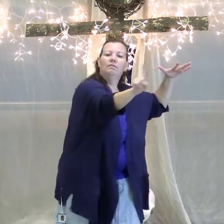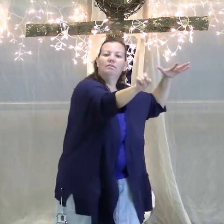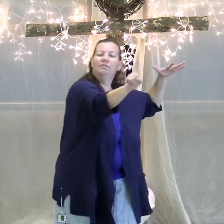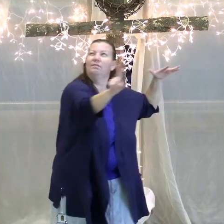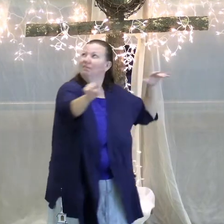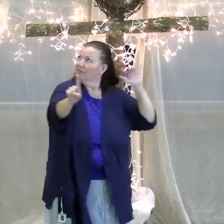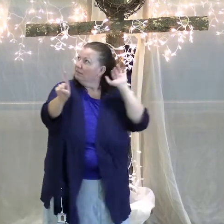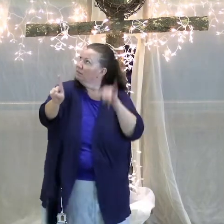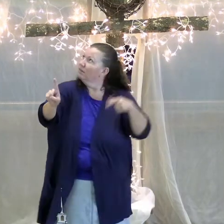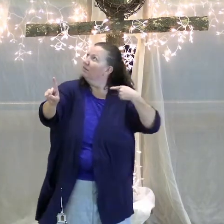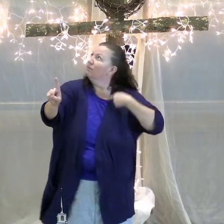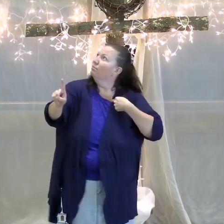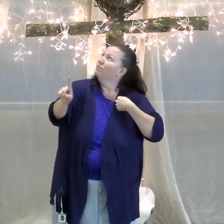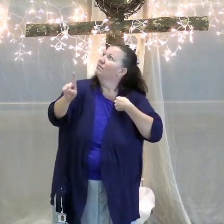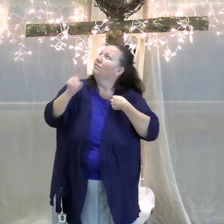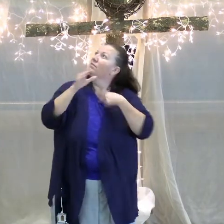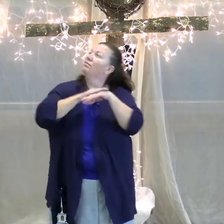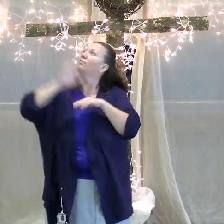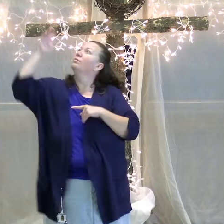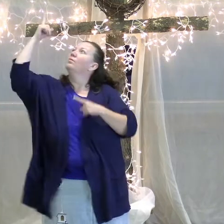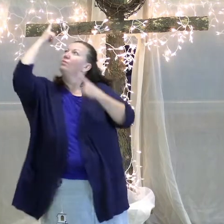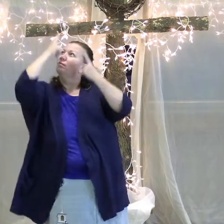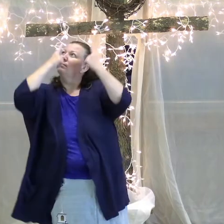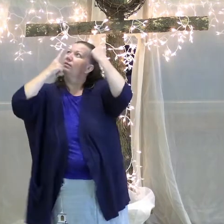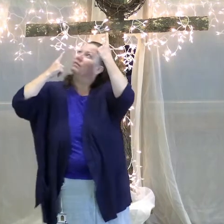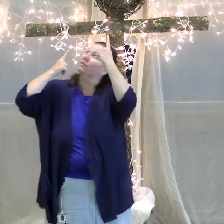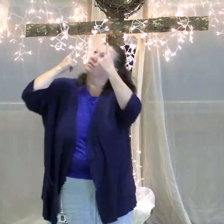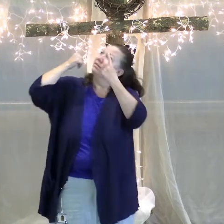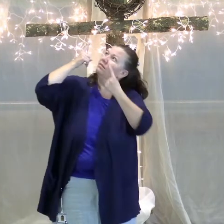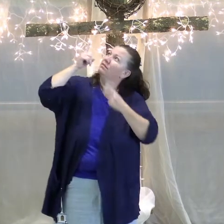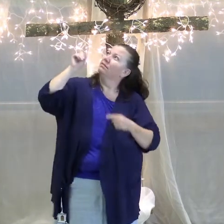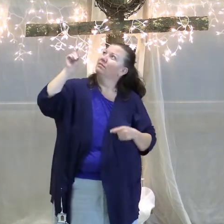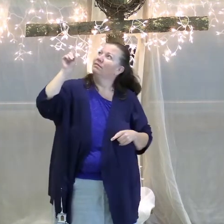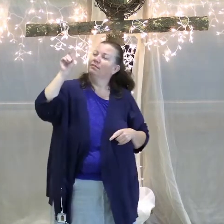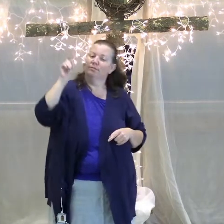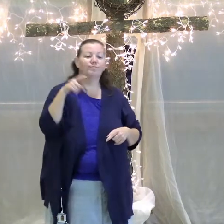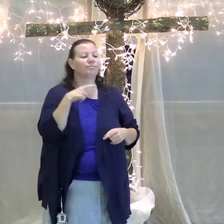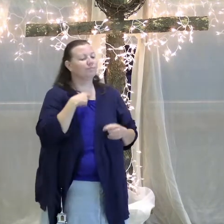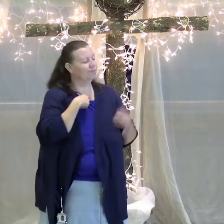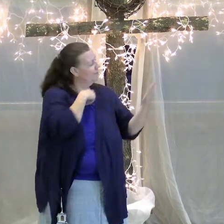missing. And that missing one was me, and I was on your mind.